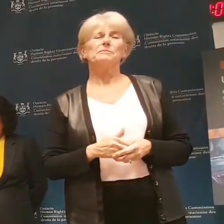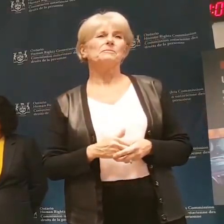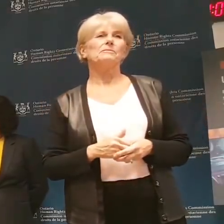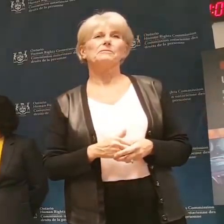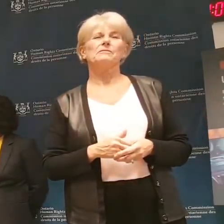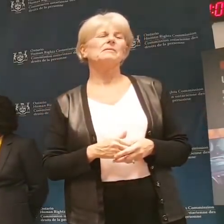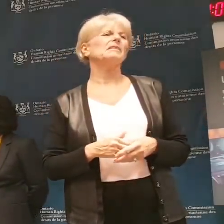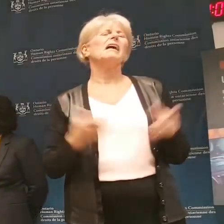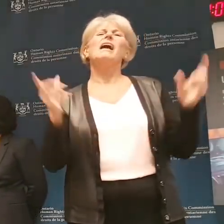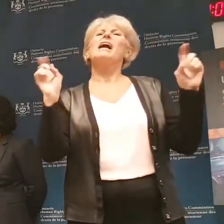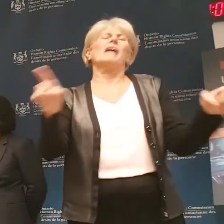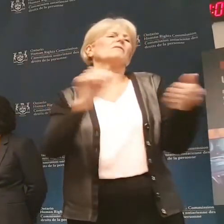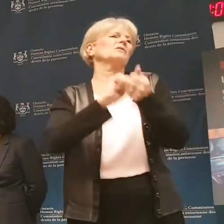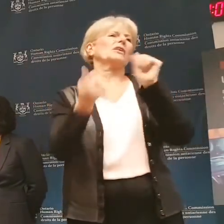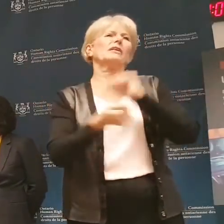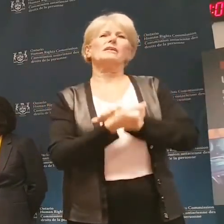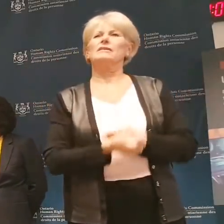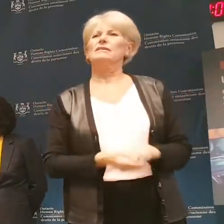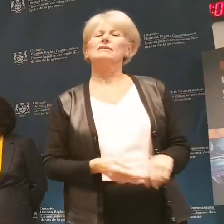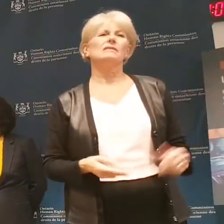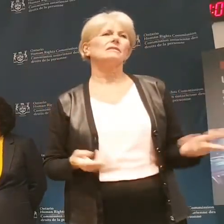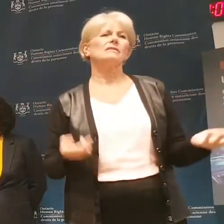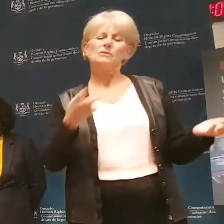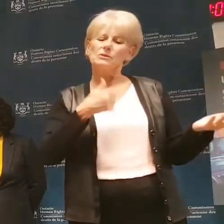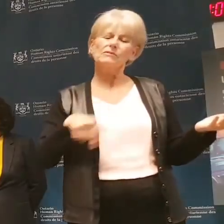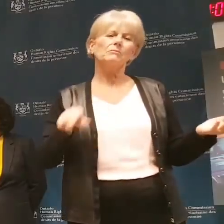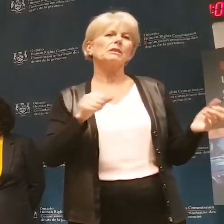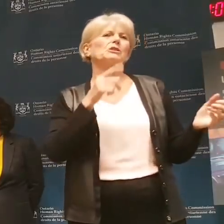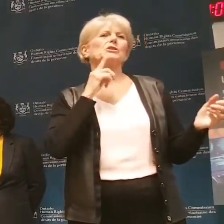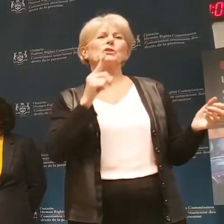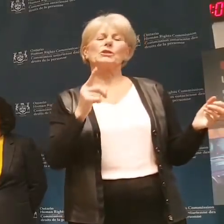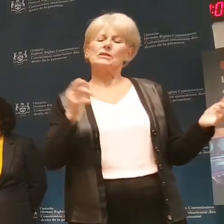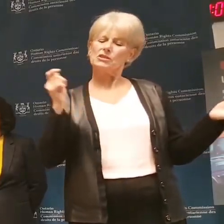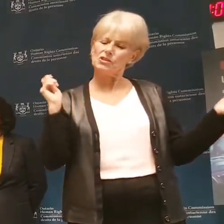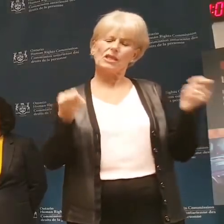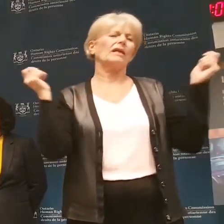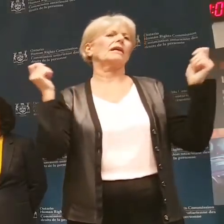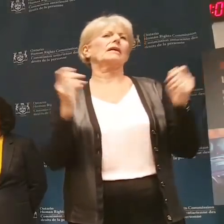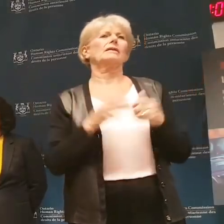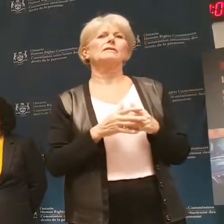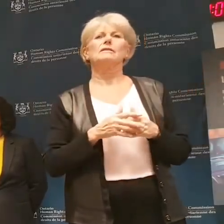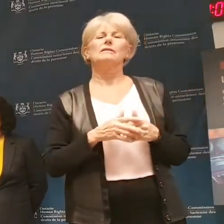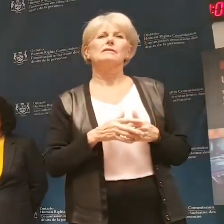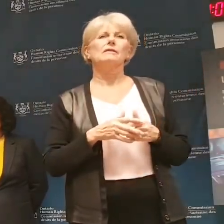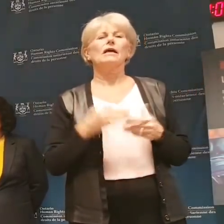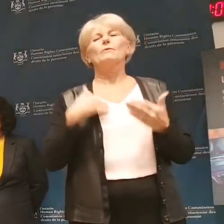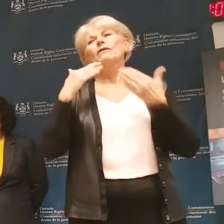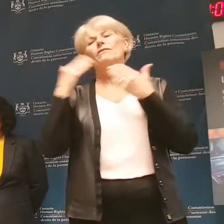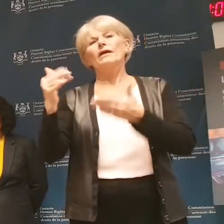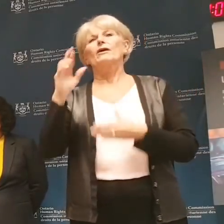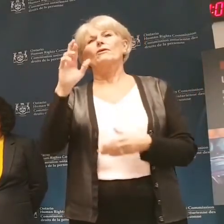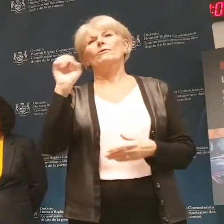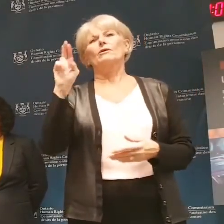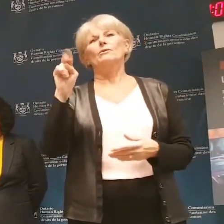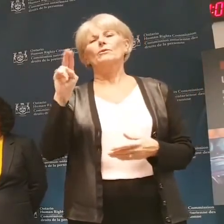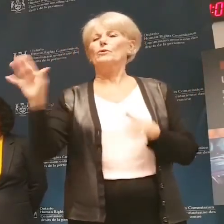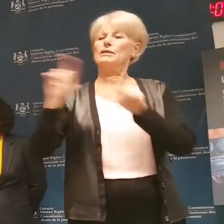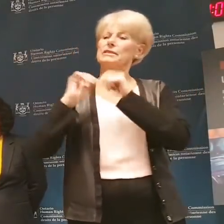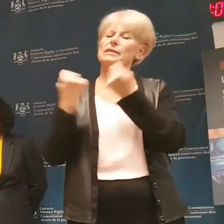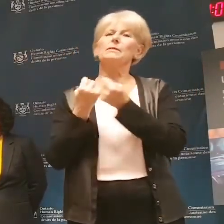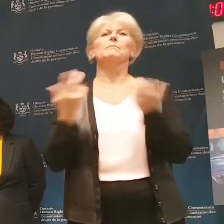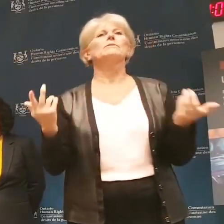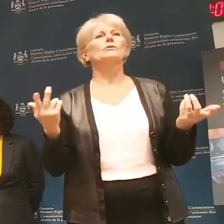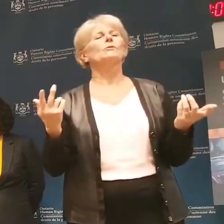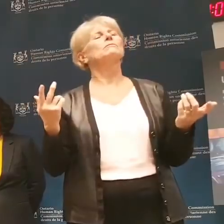things have to change, and we have to make sure that they change. And we thank Renew and her team for